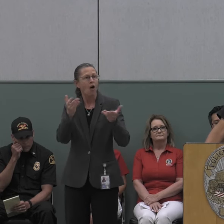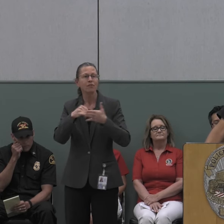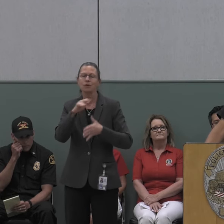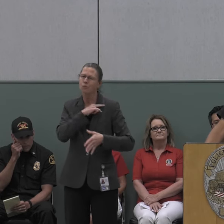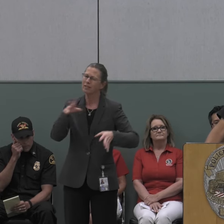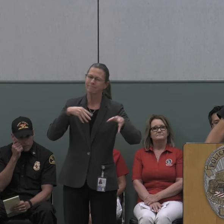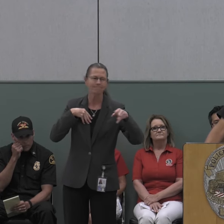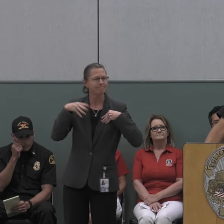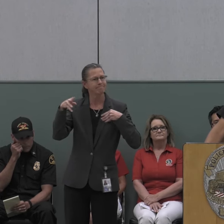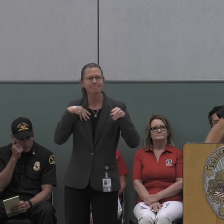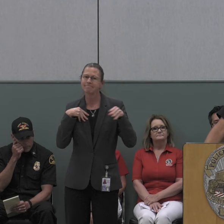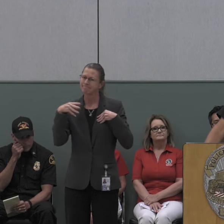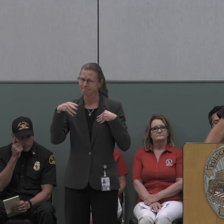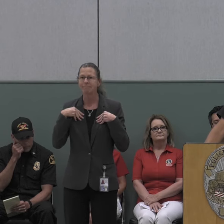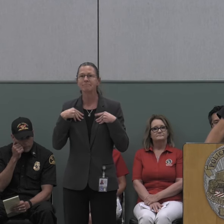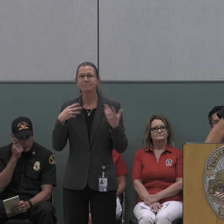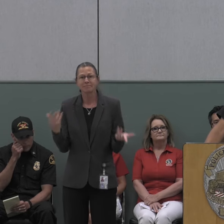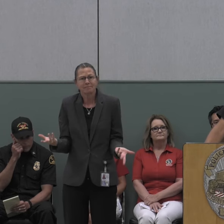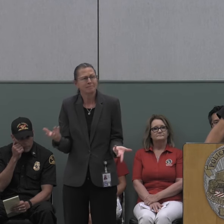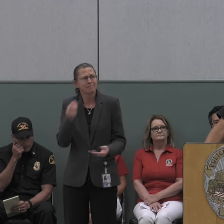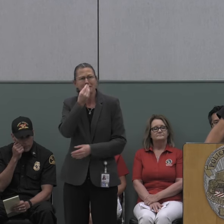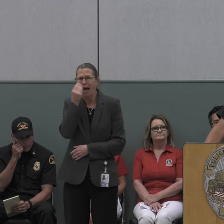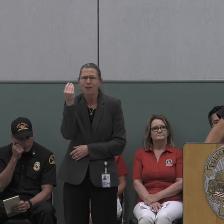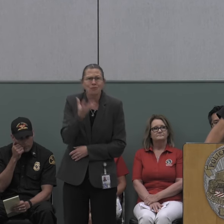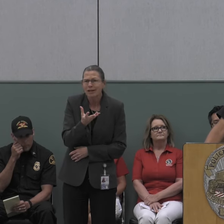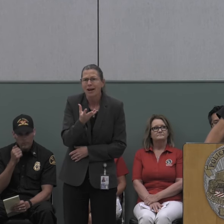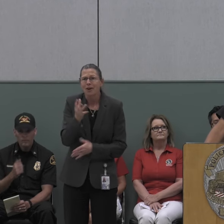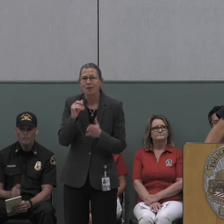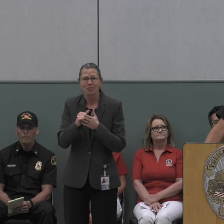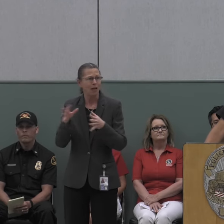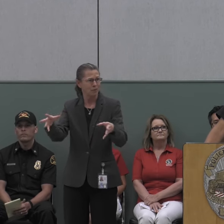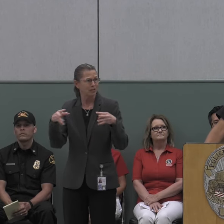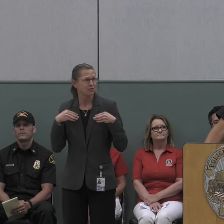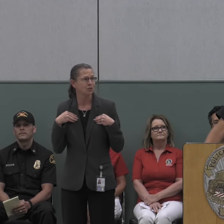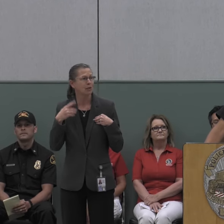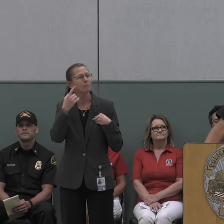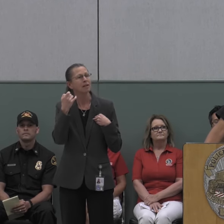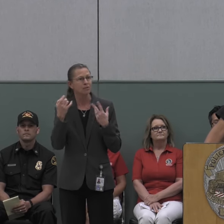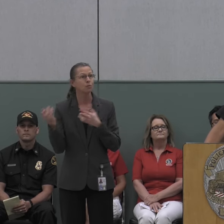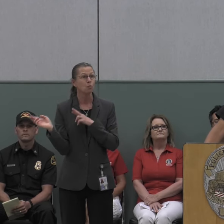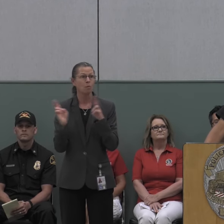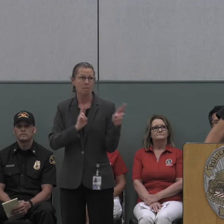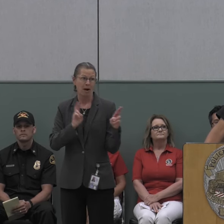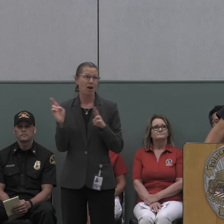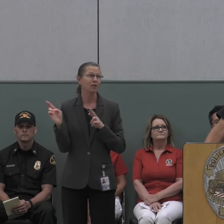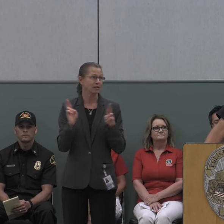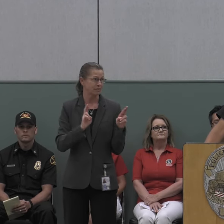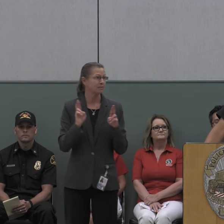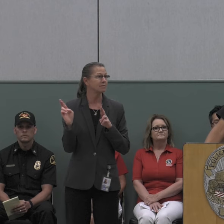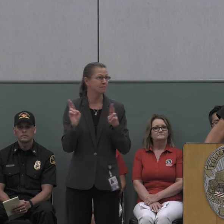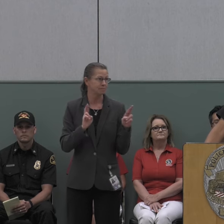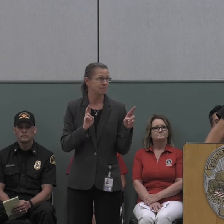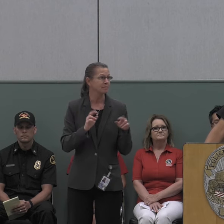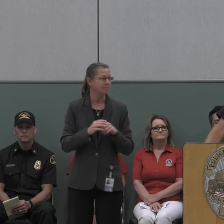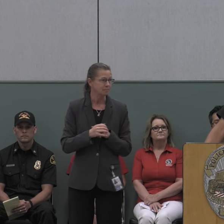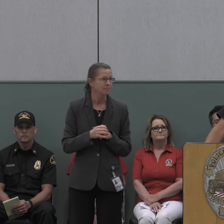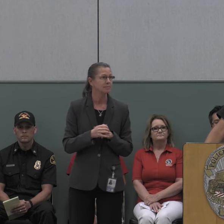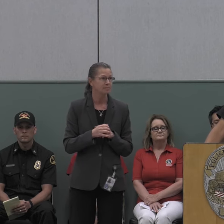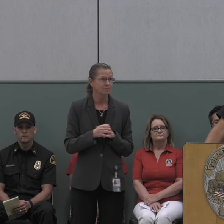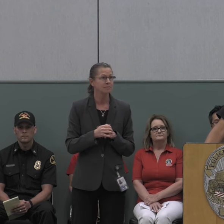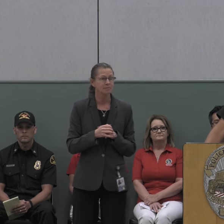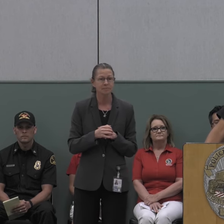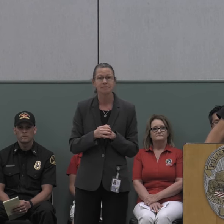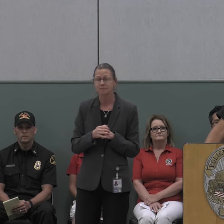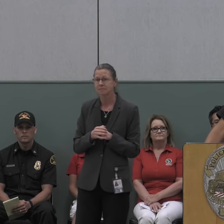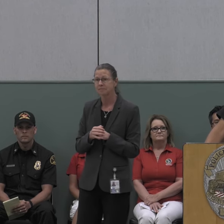we took it, and you know what, I don't care that we took it, because you know what, we were prepared for it. And if it were